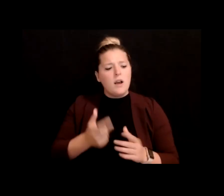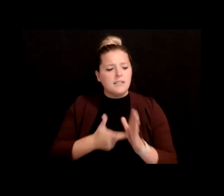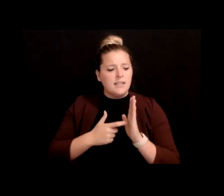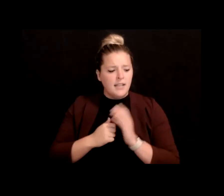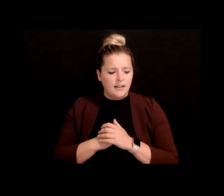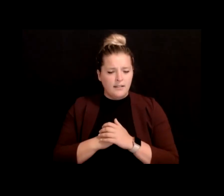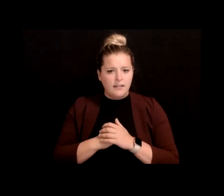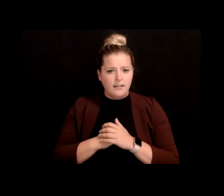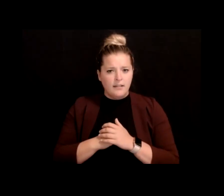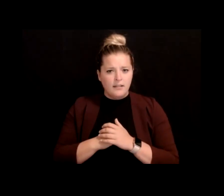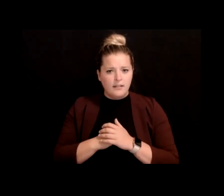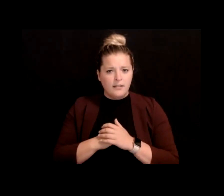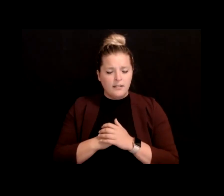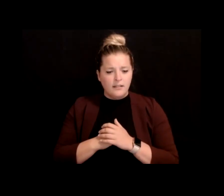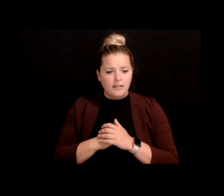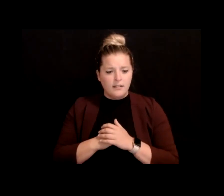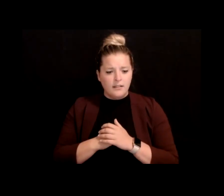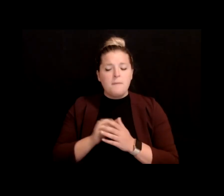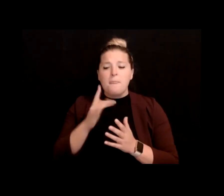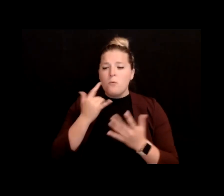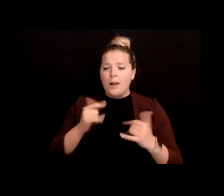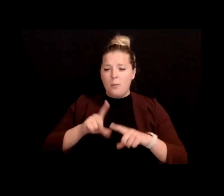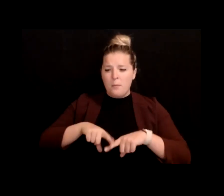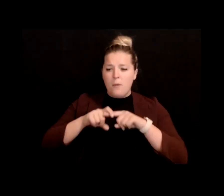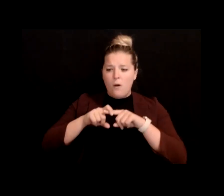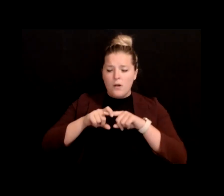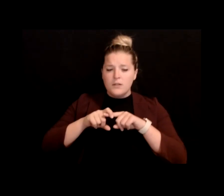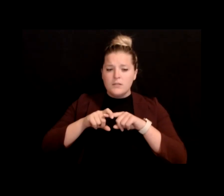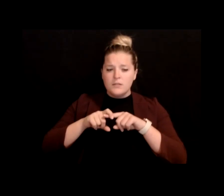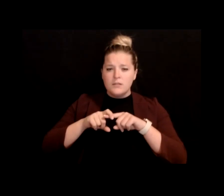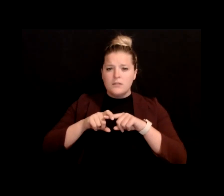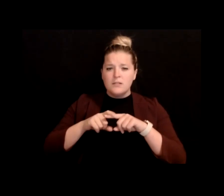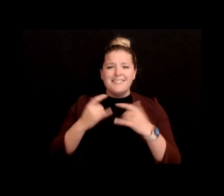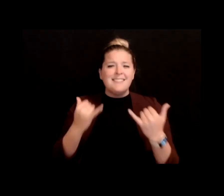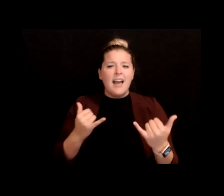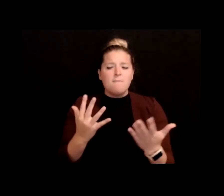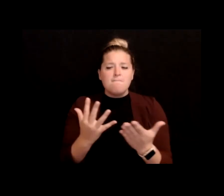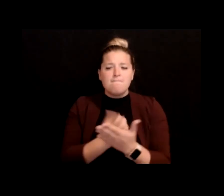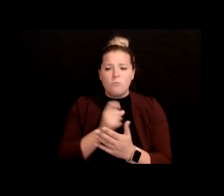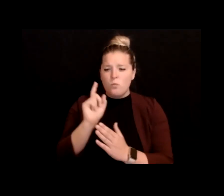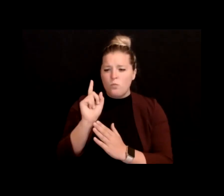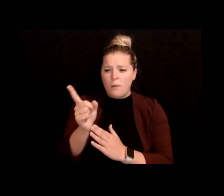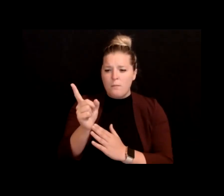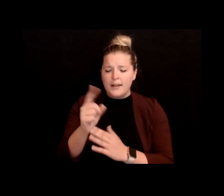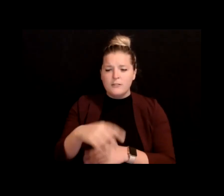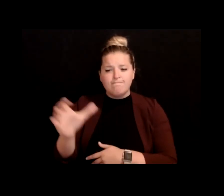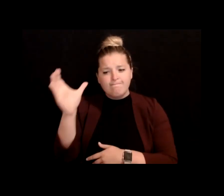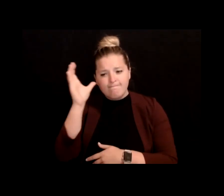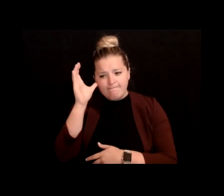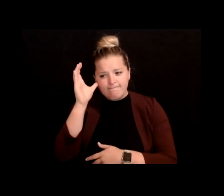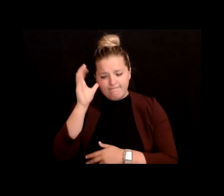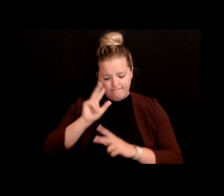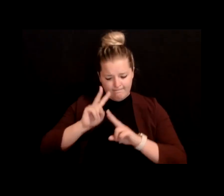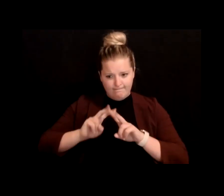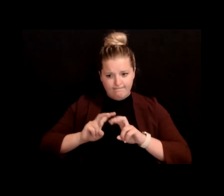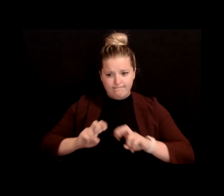understand. I'm going to pause and give us all that moment to tune in and listen to our body, minds,